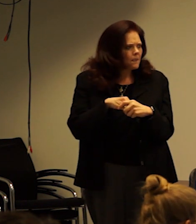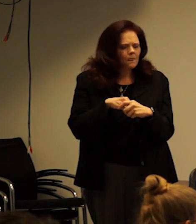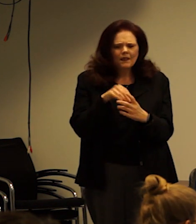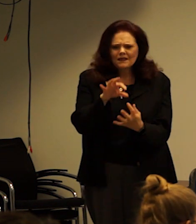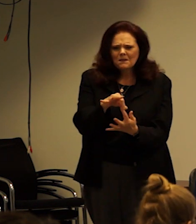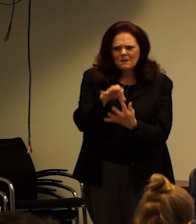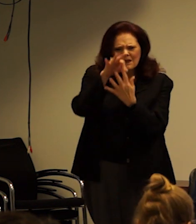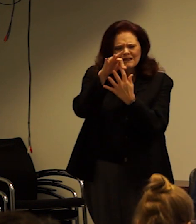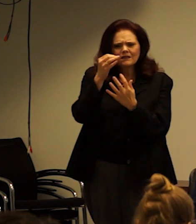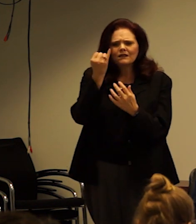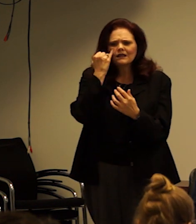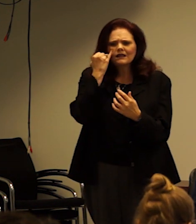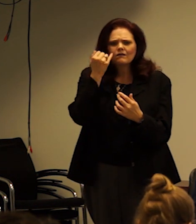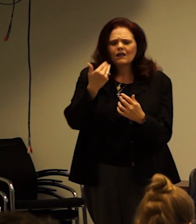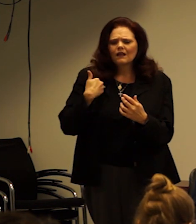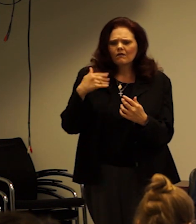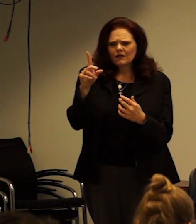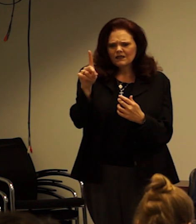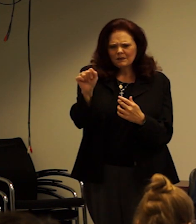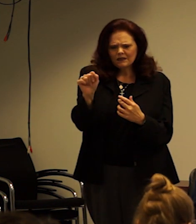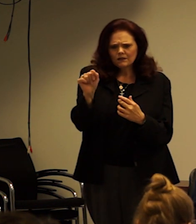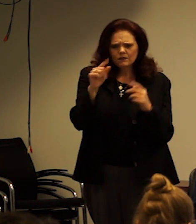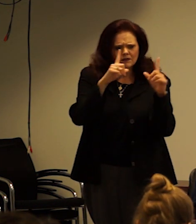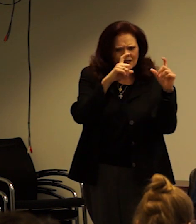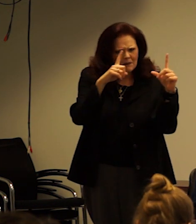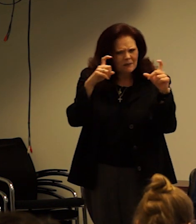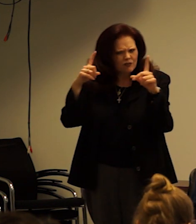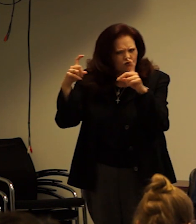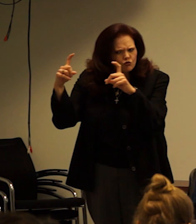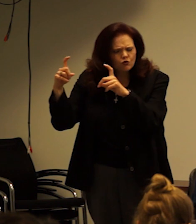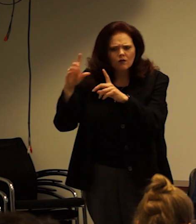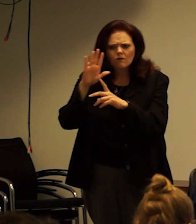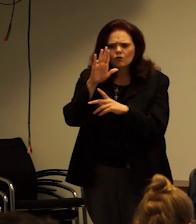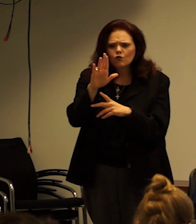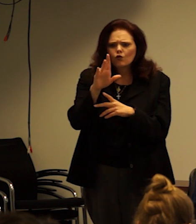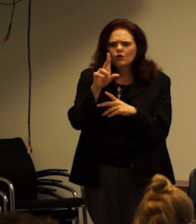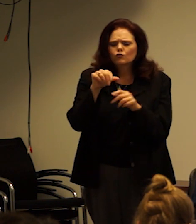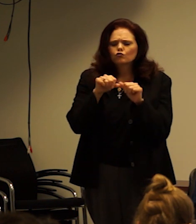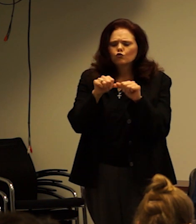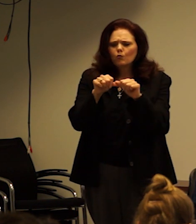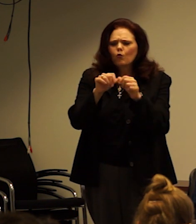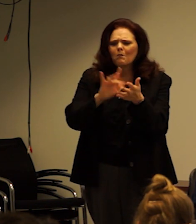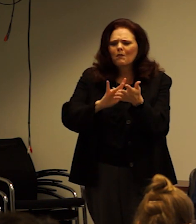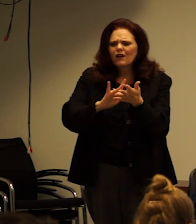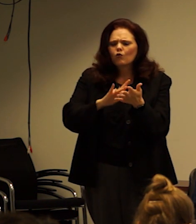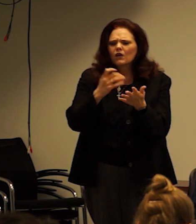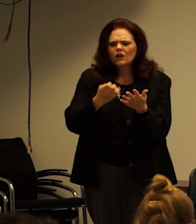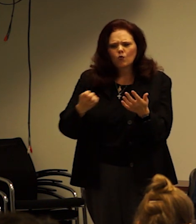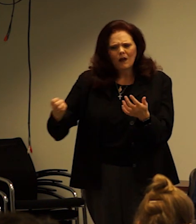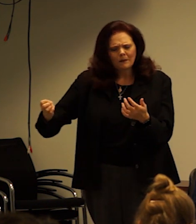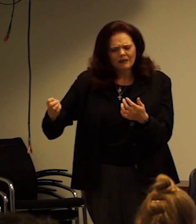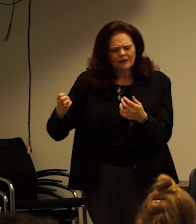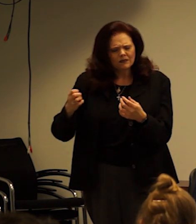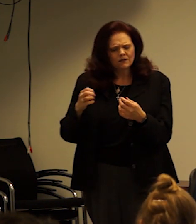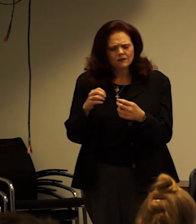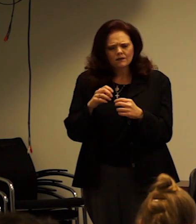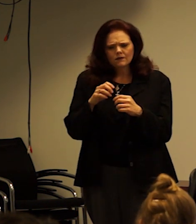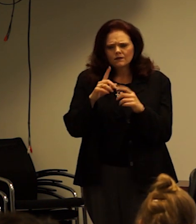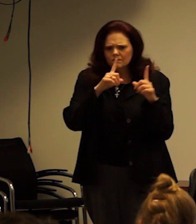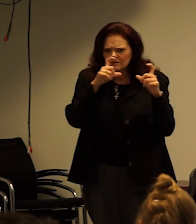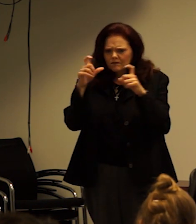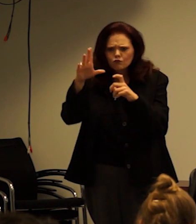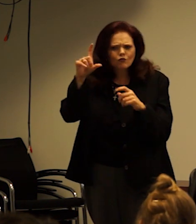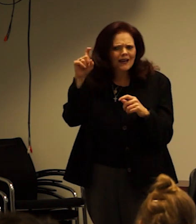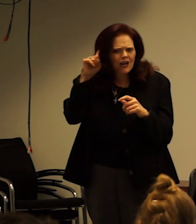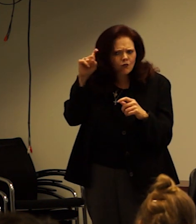Especially if you have a disability. Take pictures of your DME, of your durable medical equipment. Take pictures of your